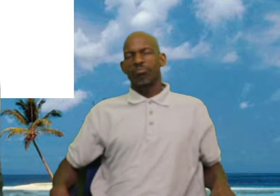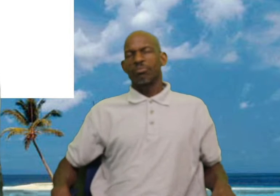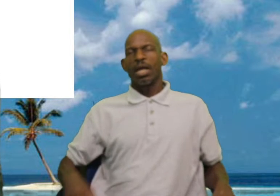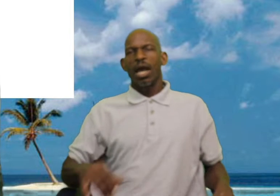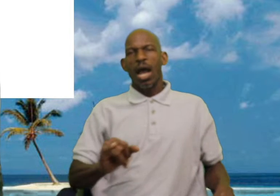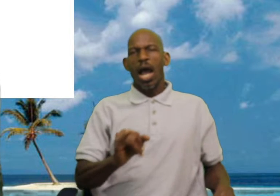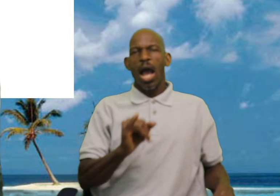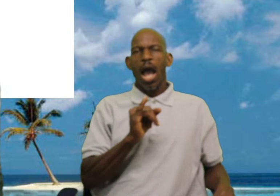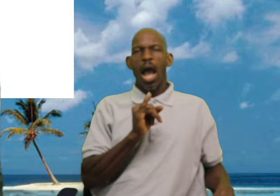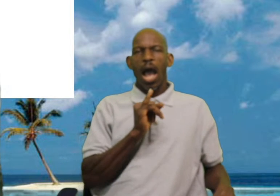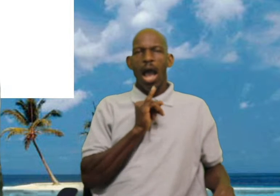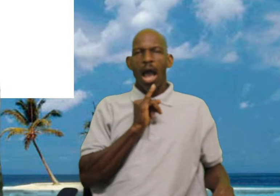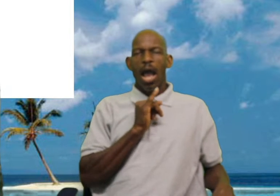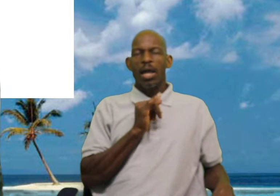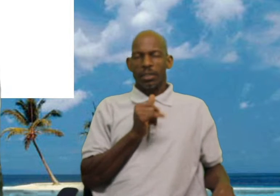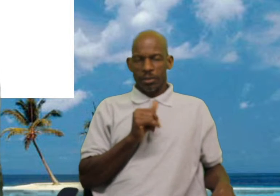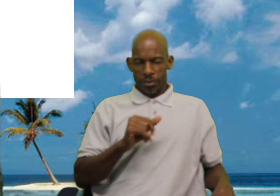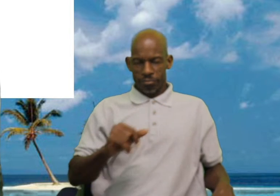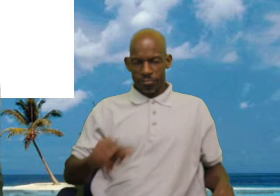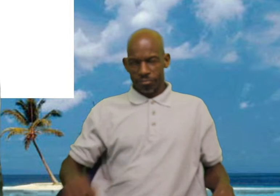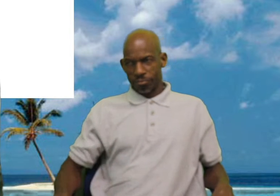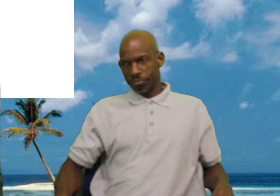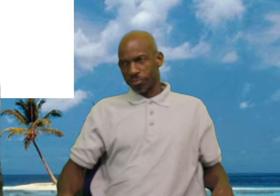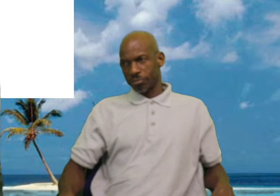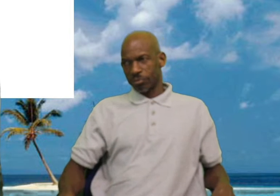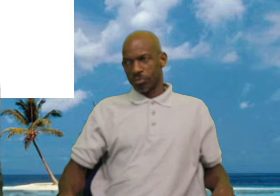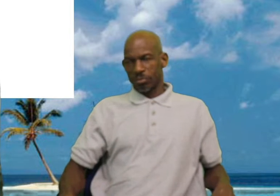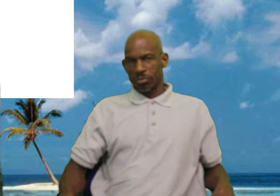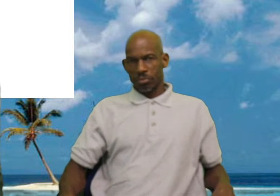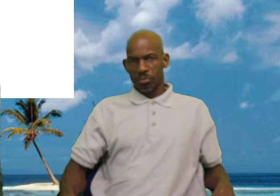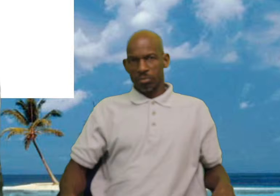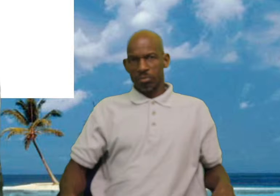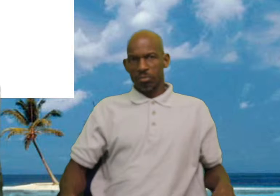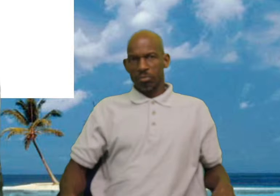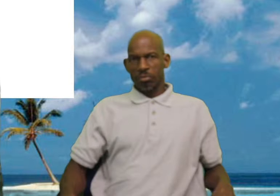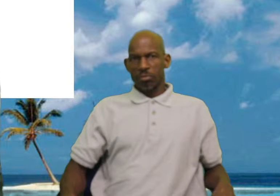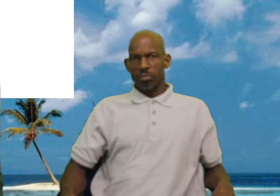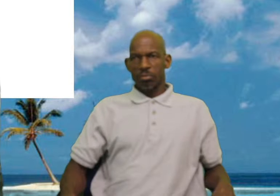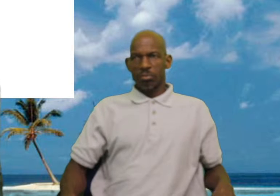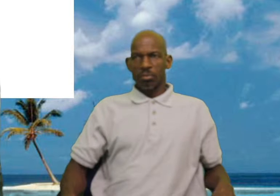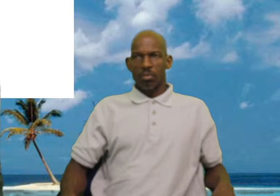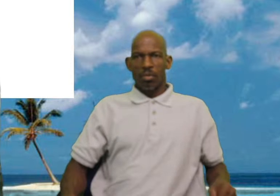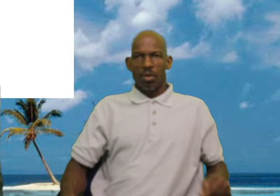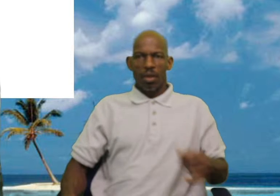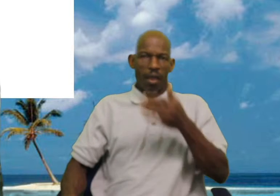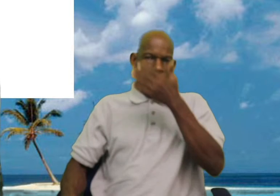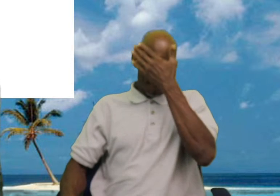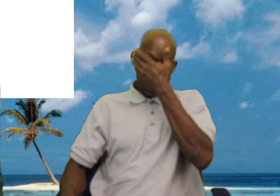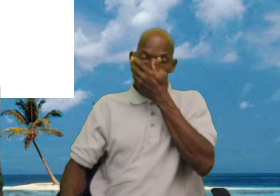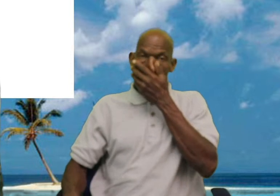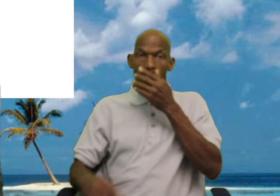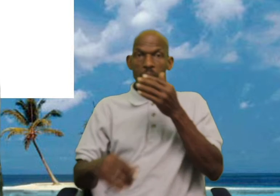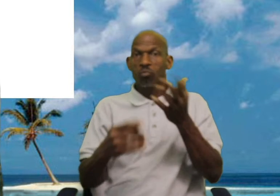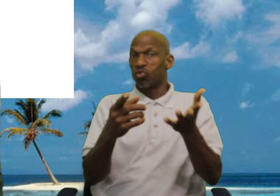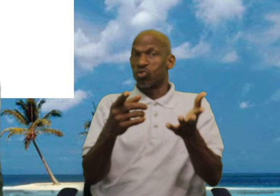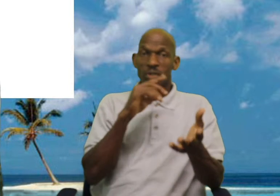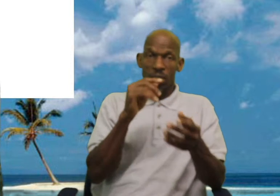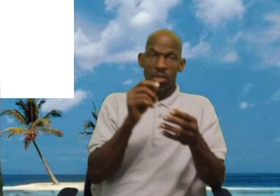Usually, when you are talking about yourself, you don't even want to put your name. You're gonna not even write your